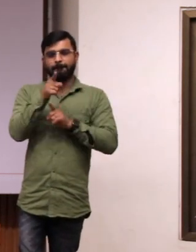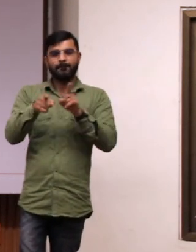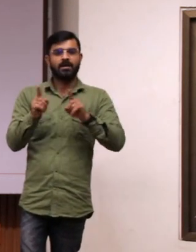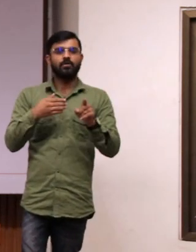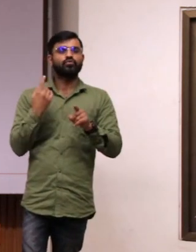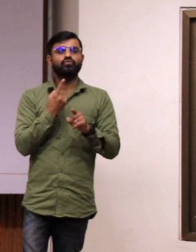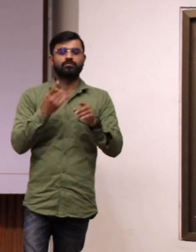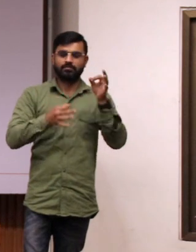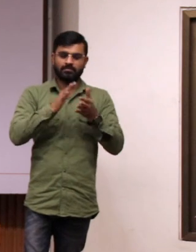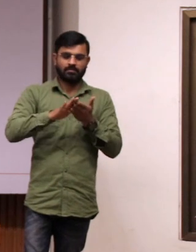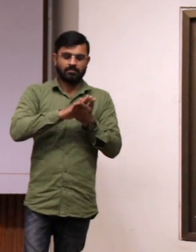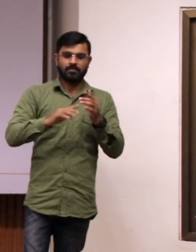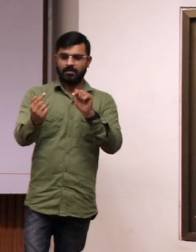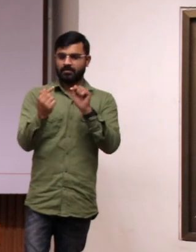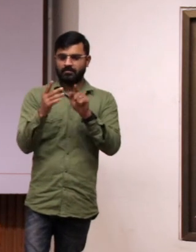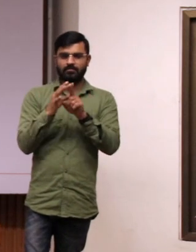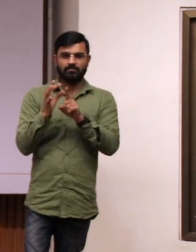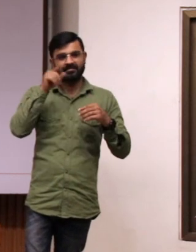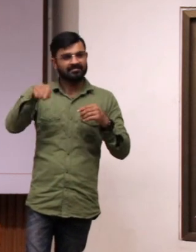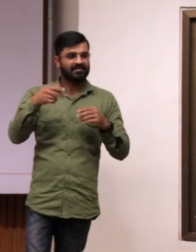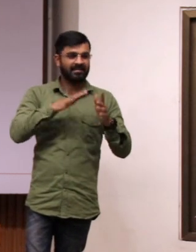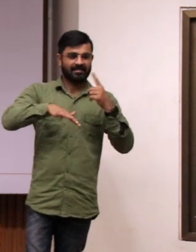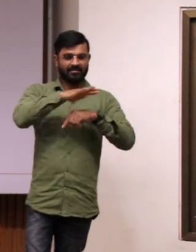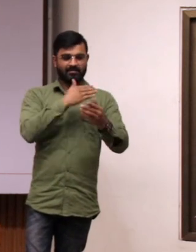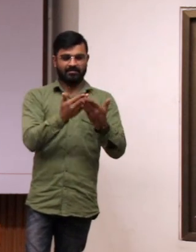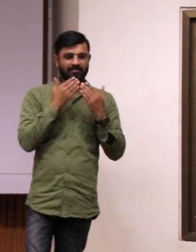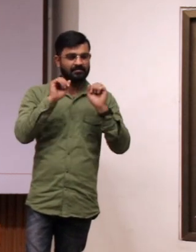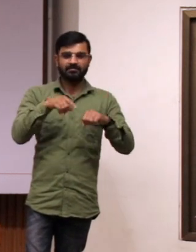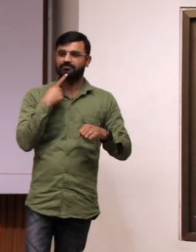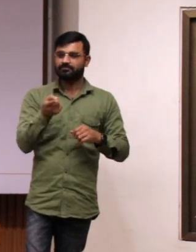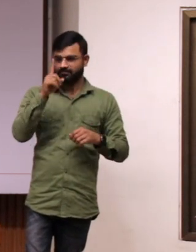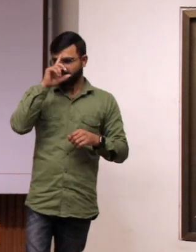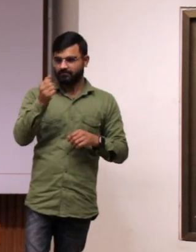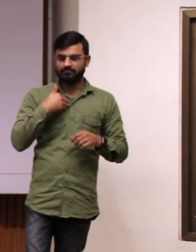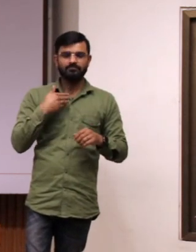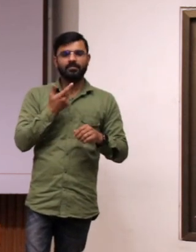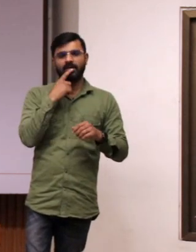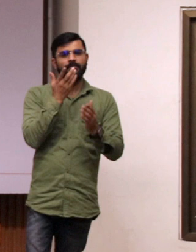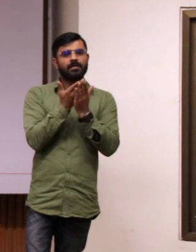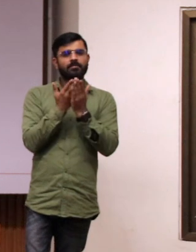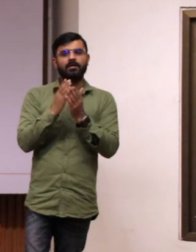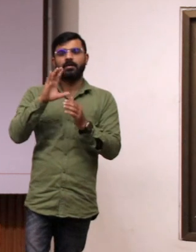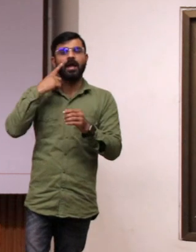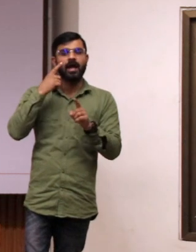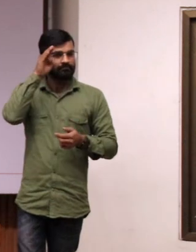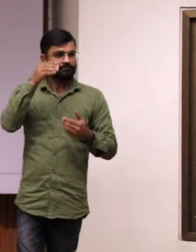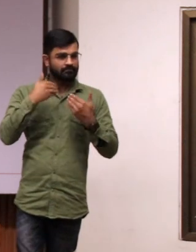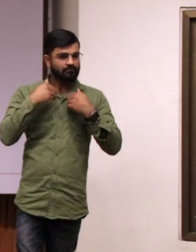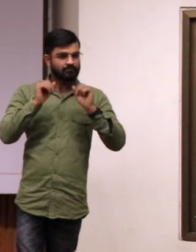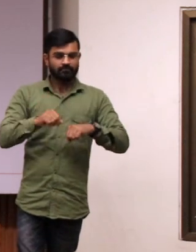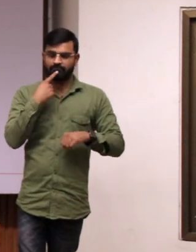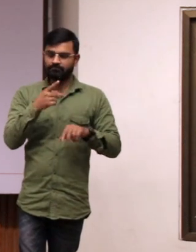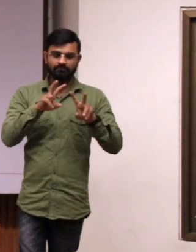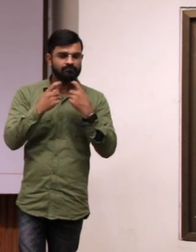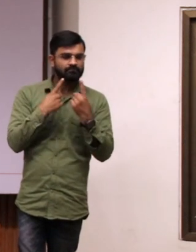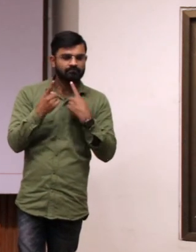judge will only give a judgment based on the argument. So I remember, I raised some issue. The collector was not ready to listen. You are